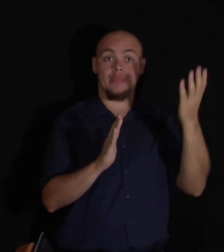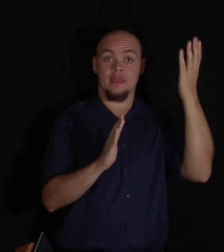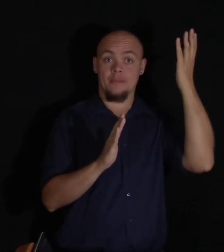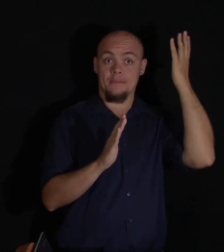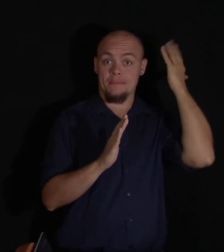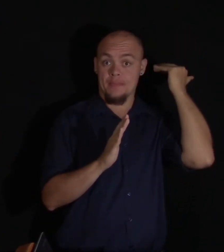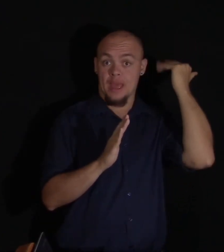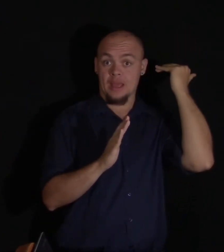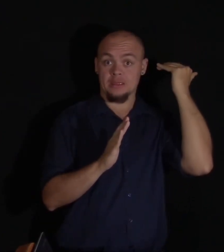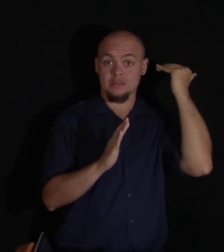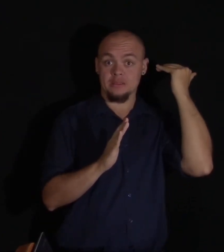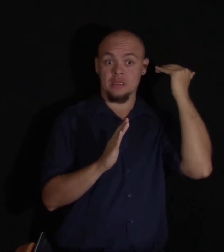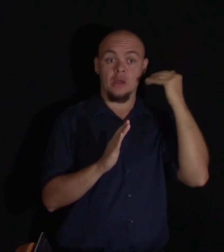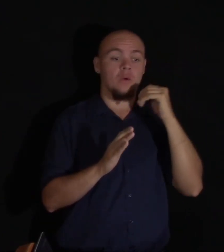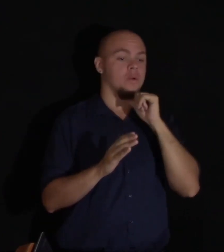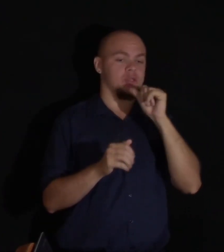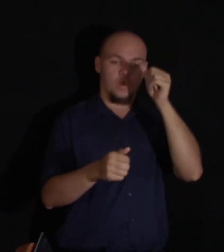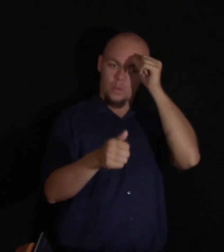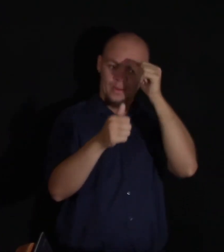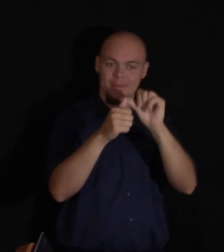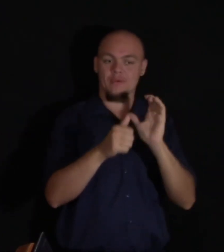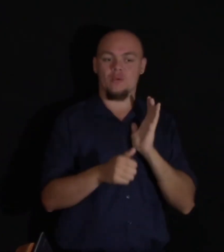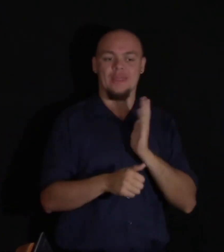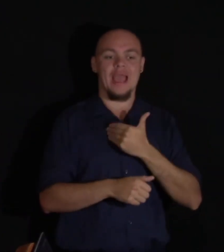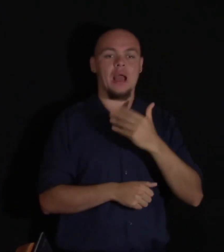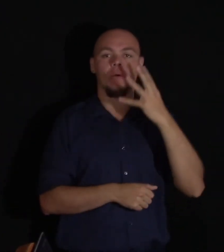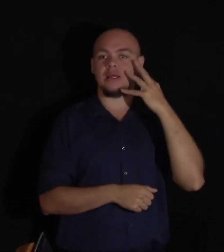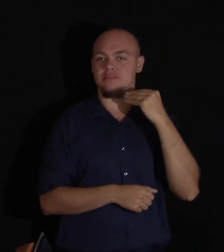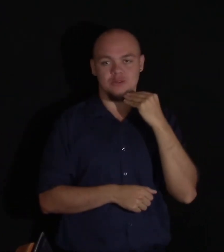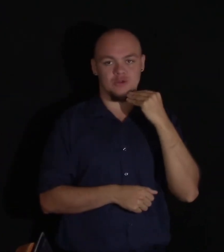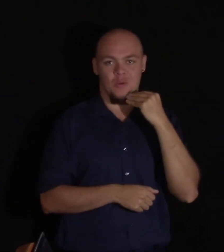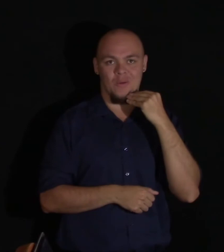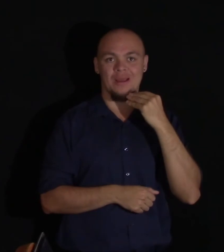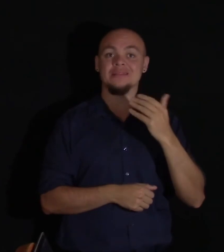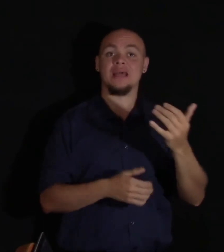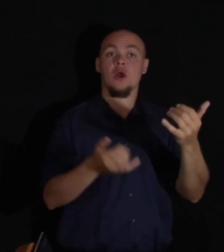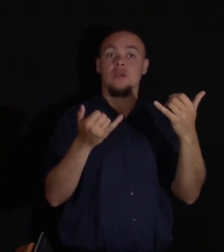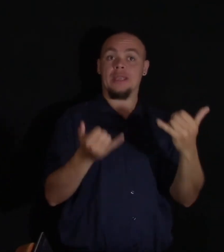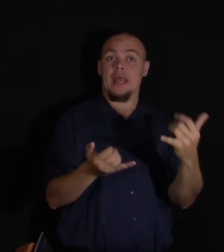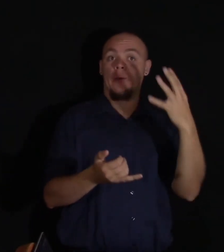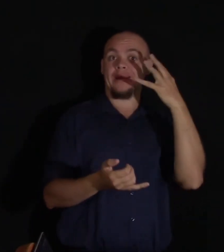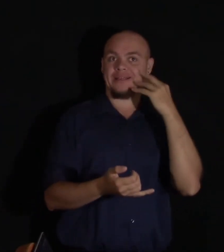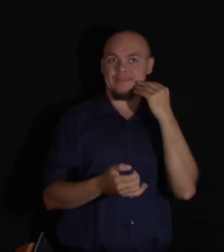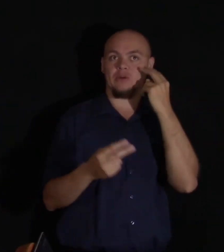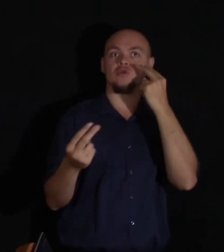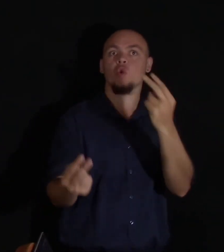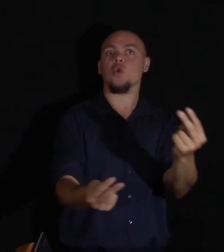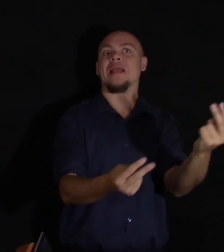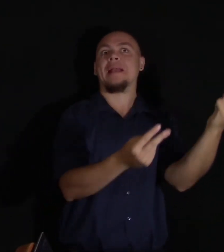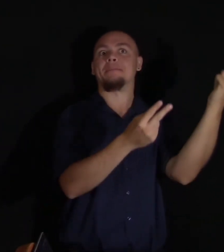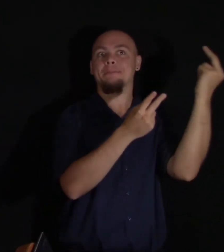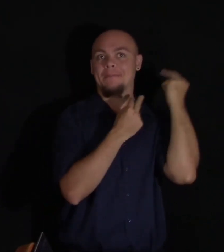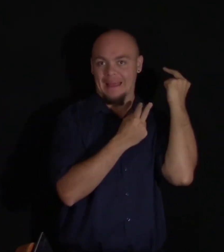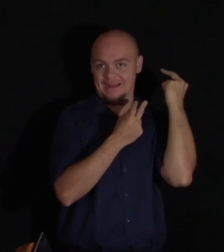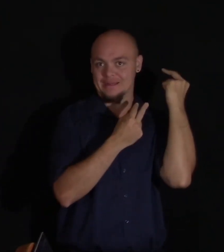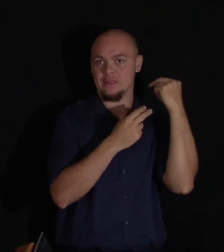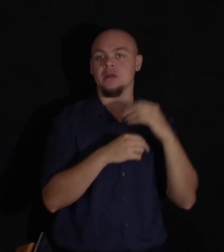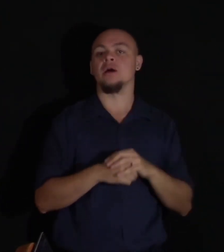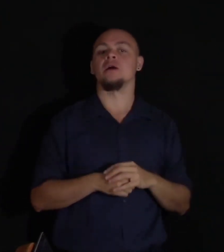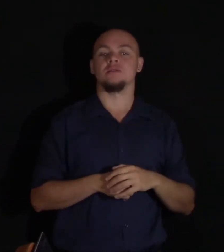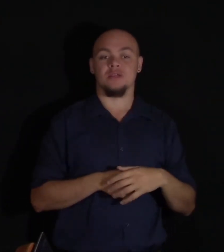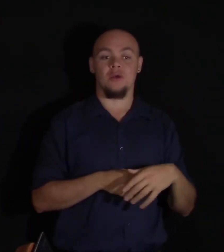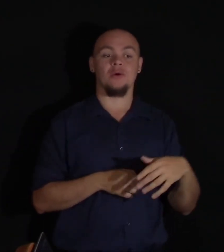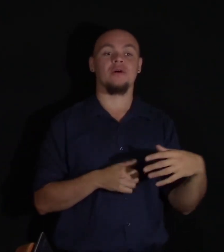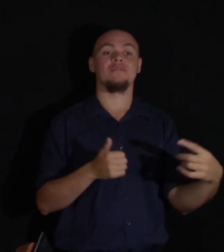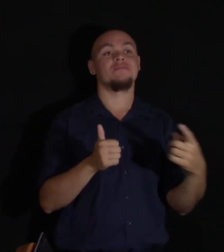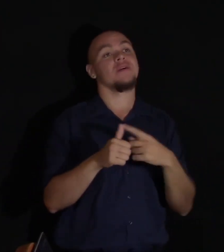we experienced, but to what happened later. So if we started to build a puzzle on a